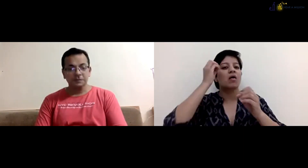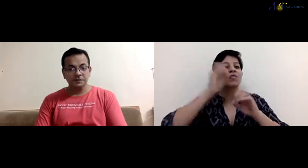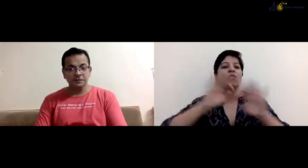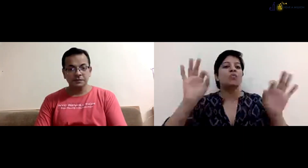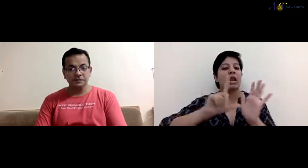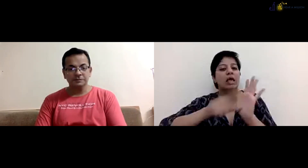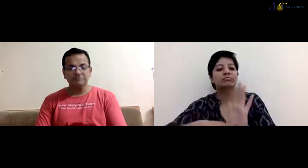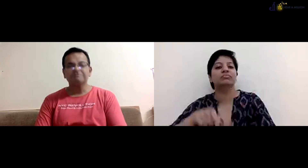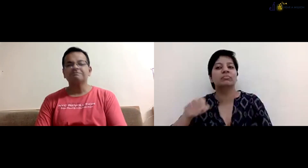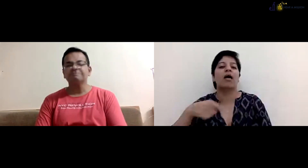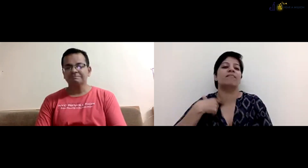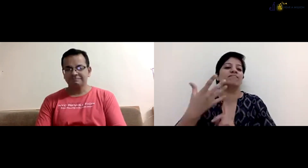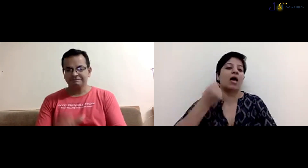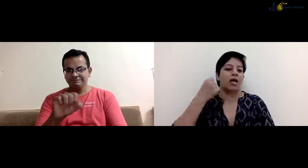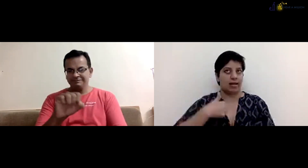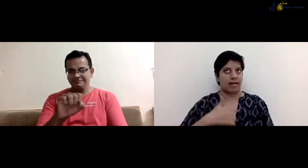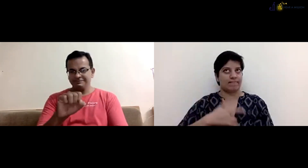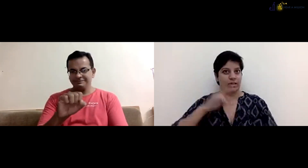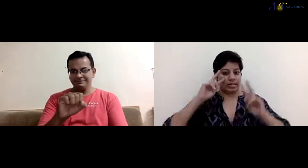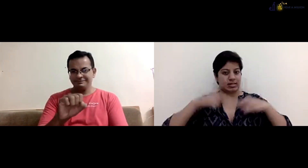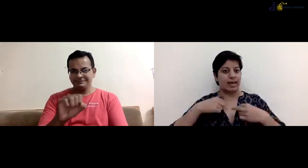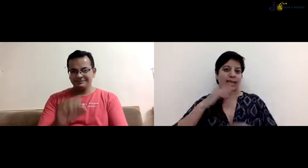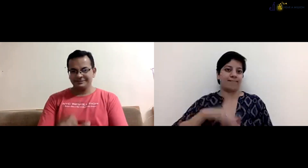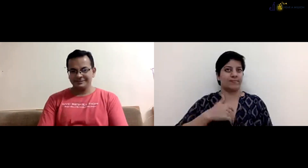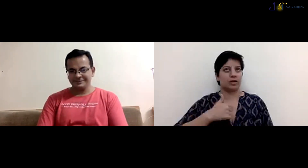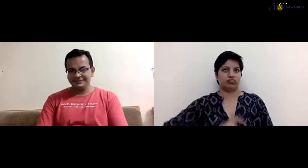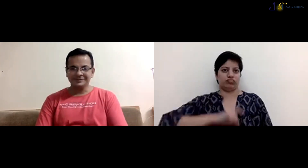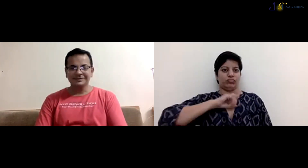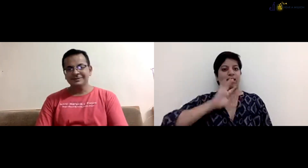manner. There are a lot of deaf people, but they are not aware.